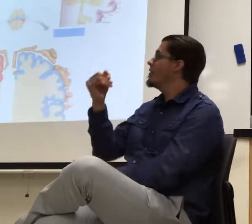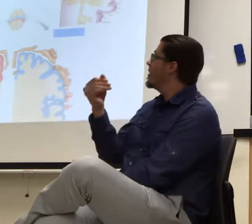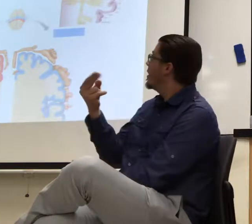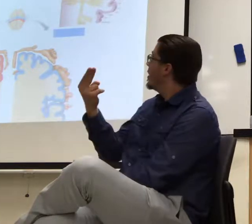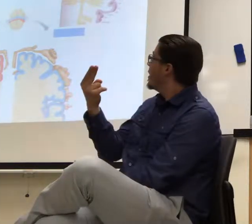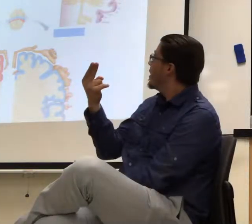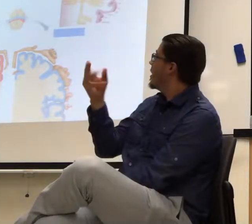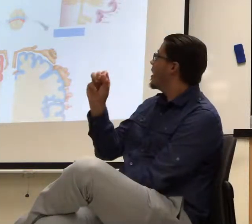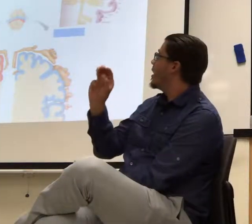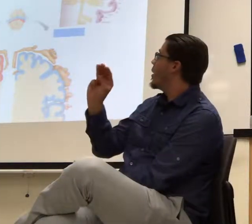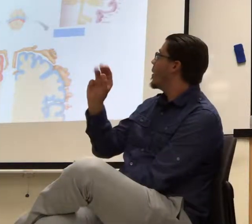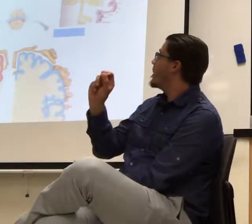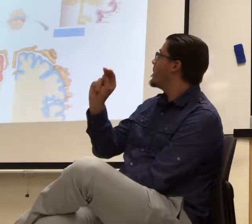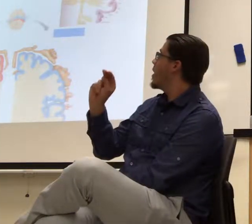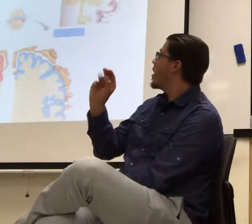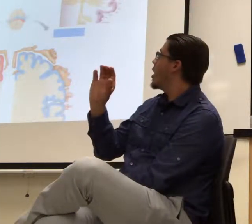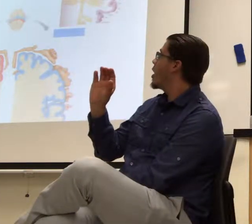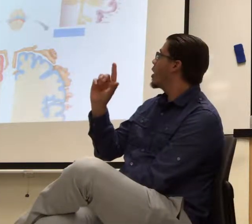homunculus.